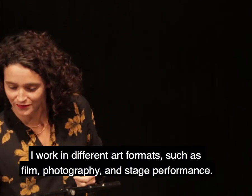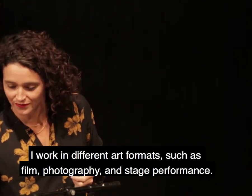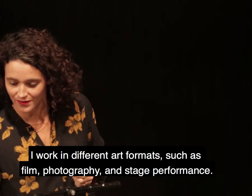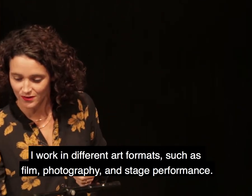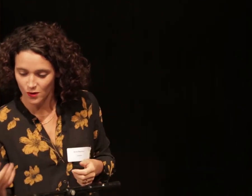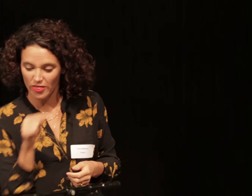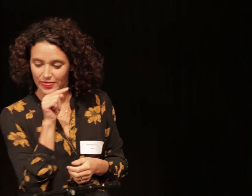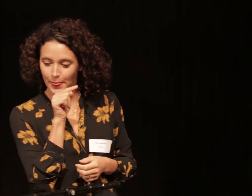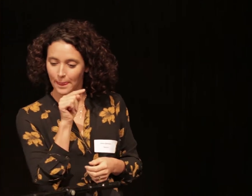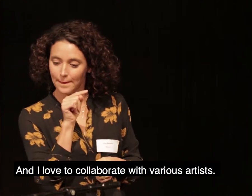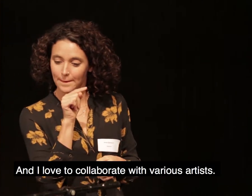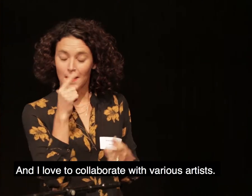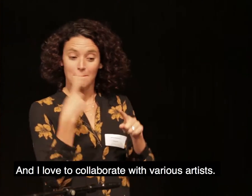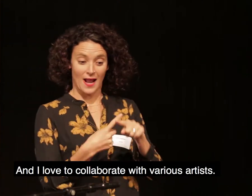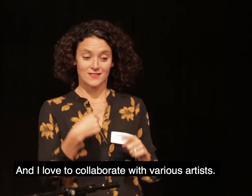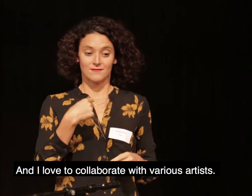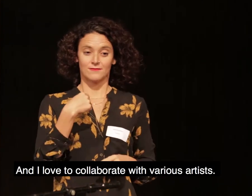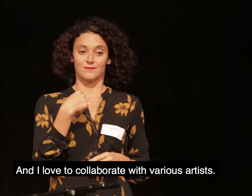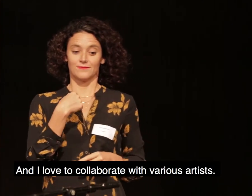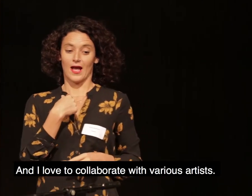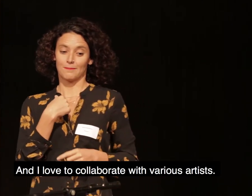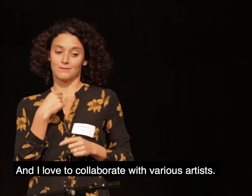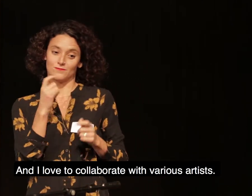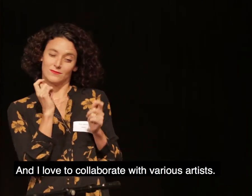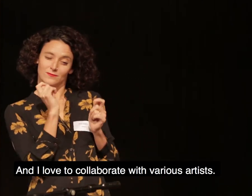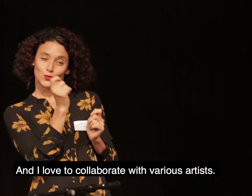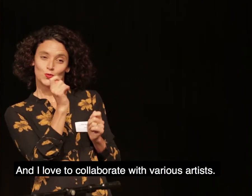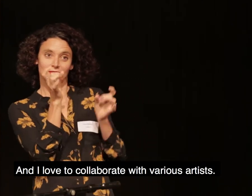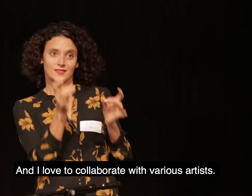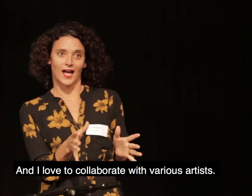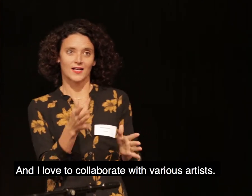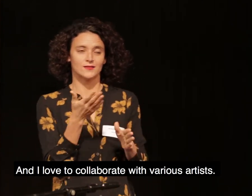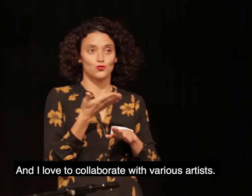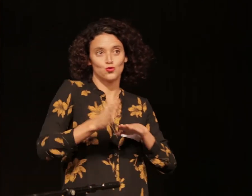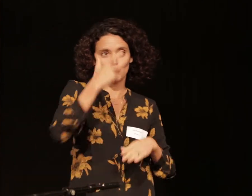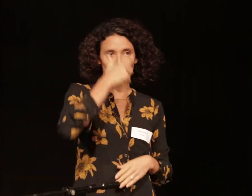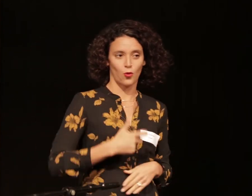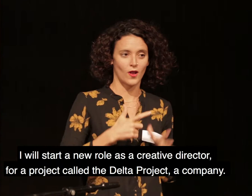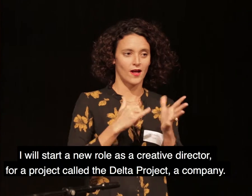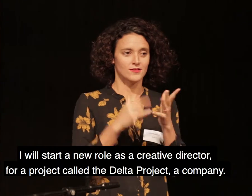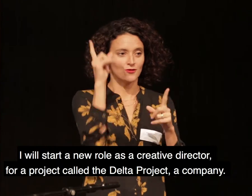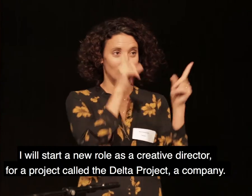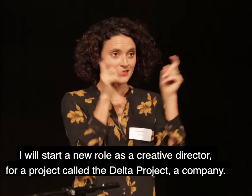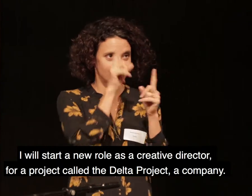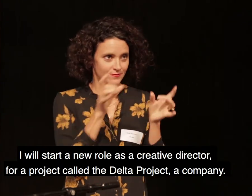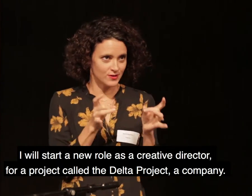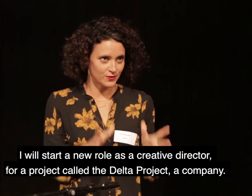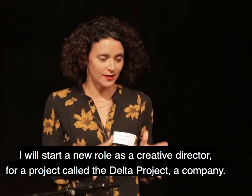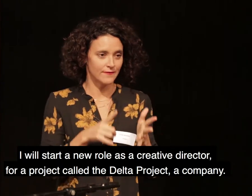performance. And I love to collaborate with various artists. I will start as a new